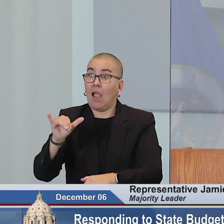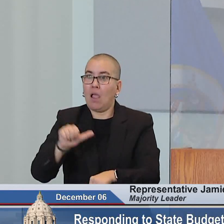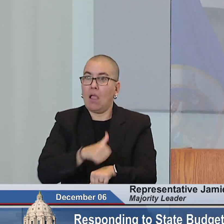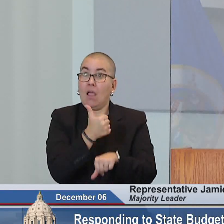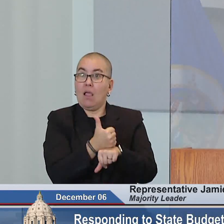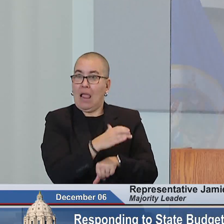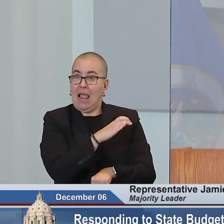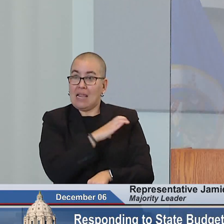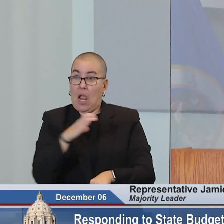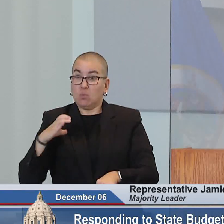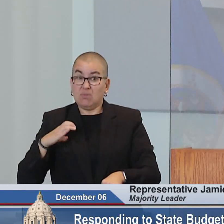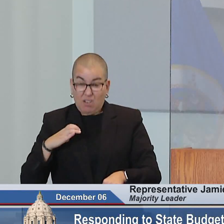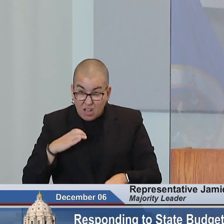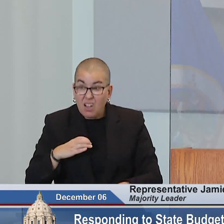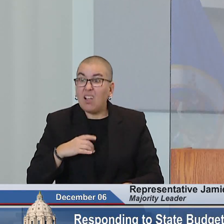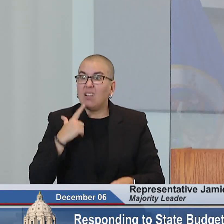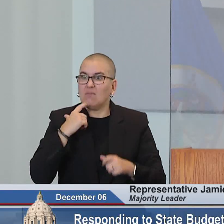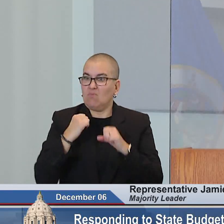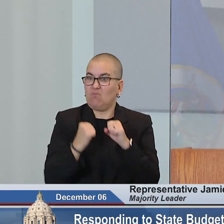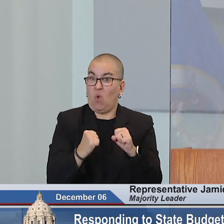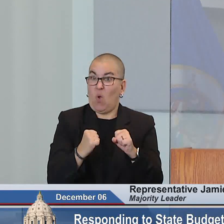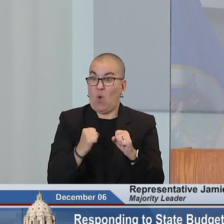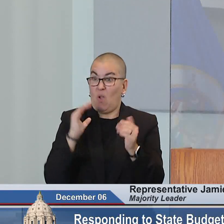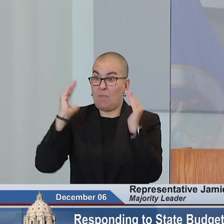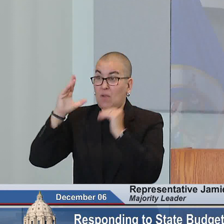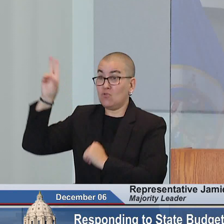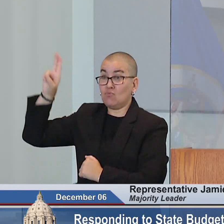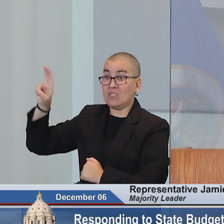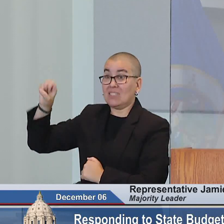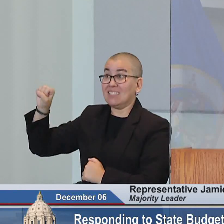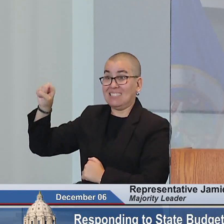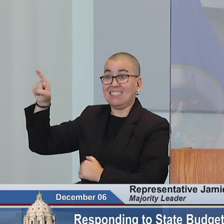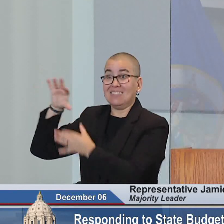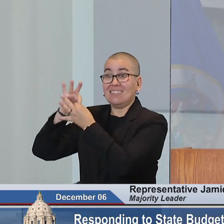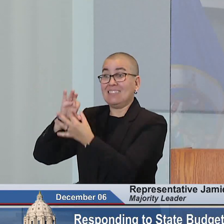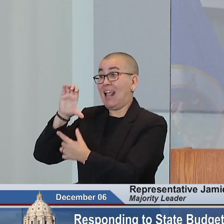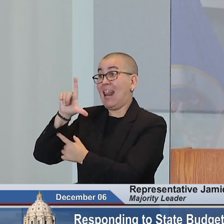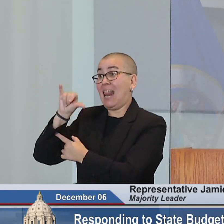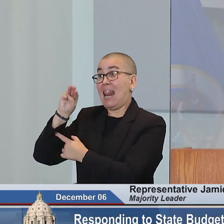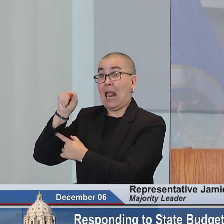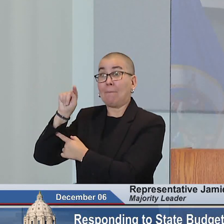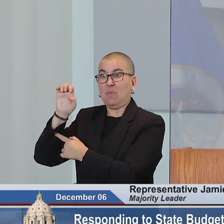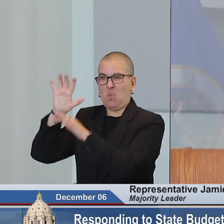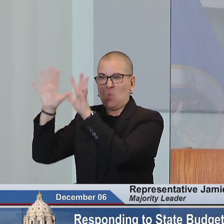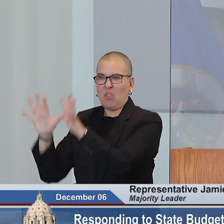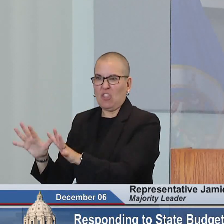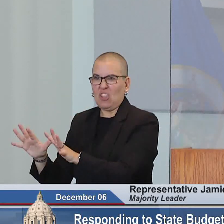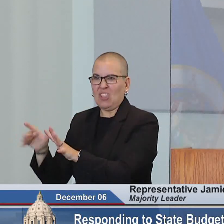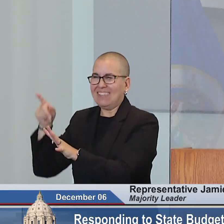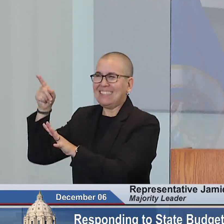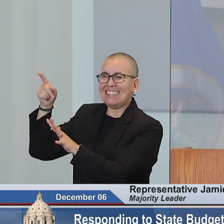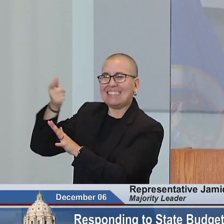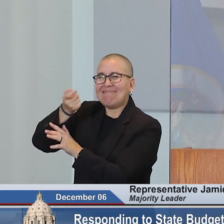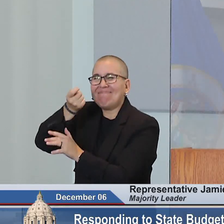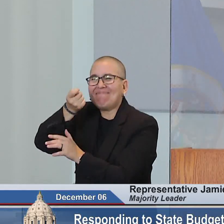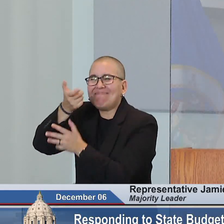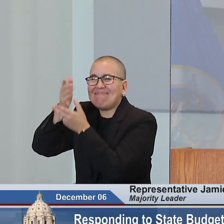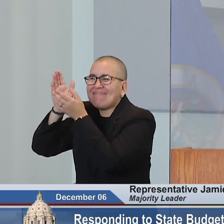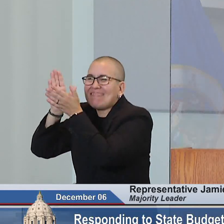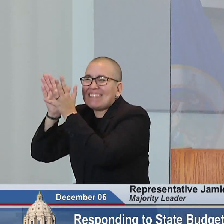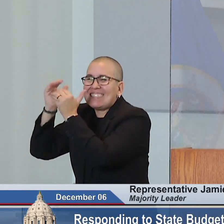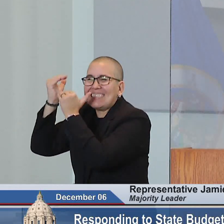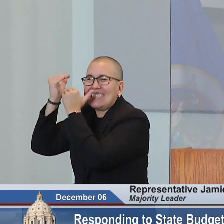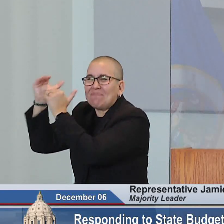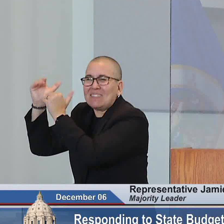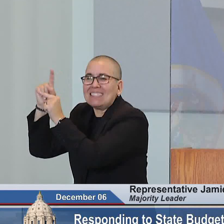climate change, too. But they were only able to get to a place where they're going part of the way towards the commitments that President Biden has